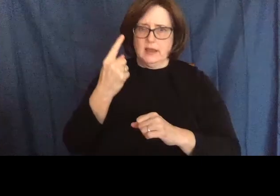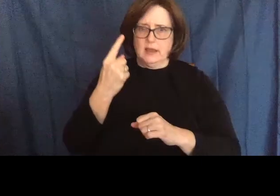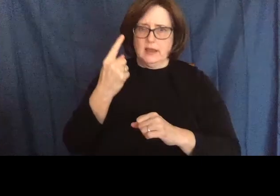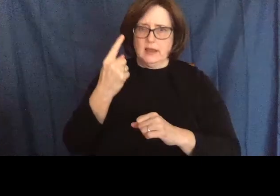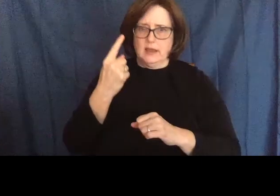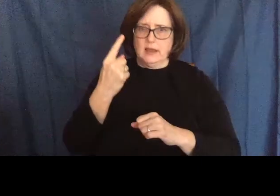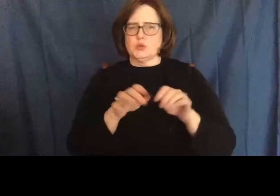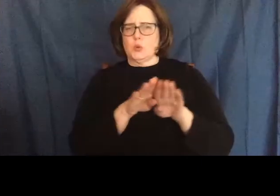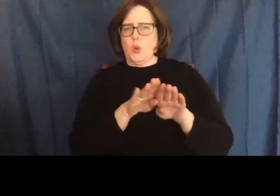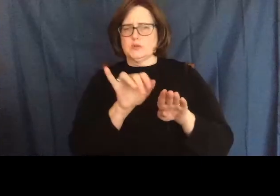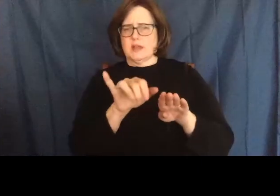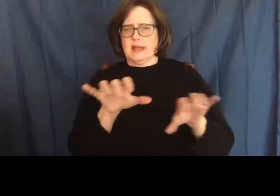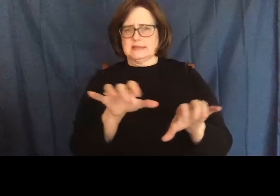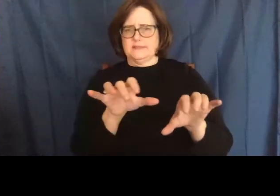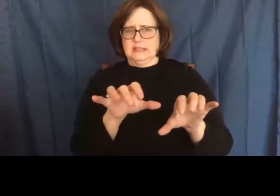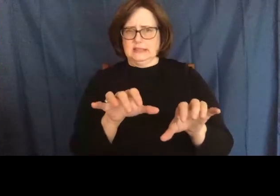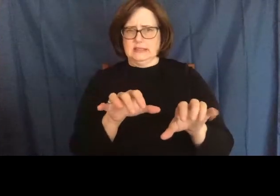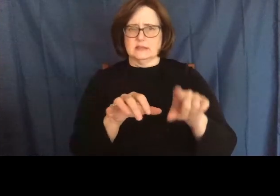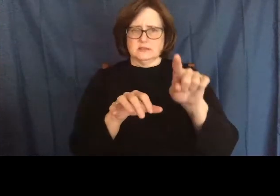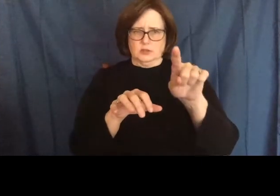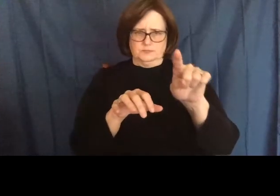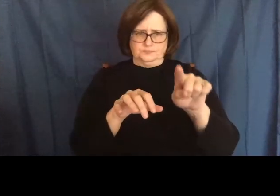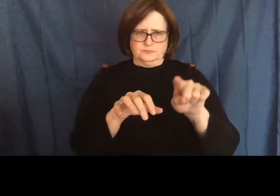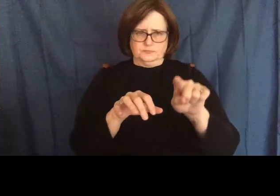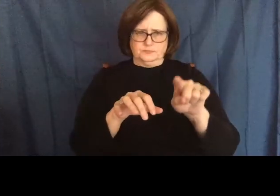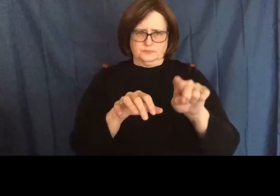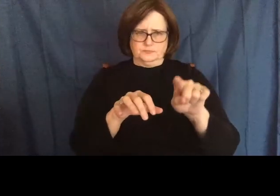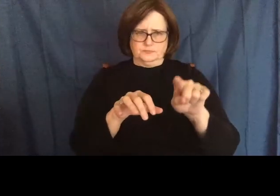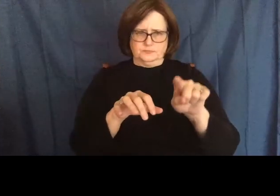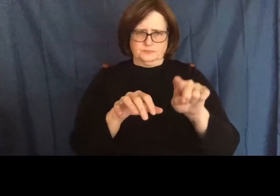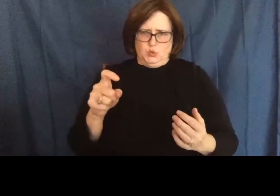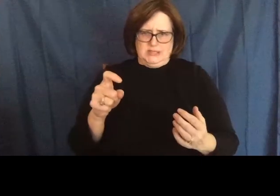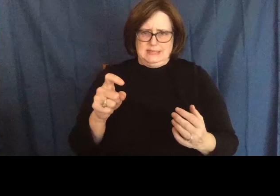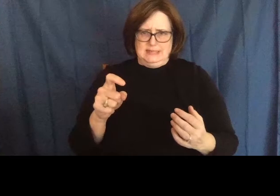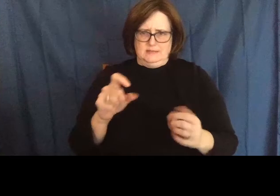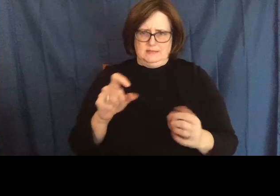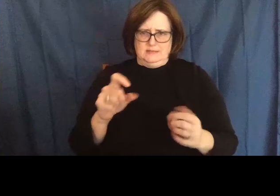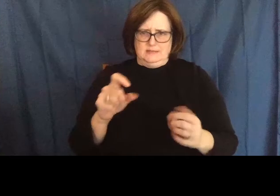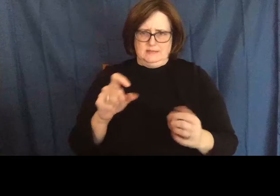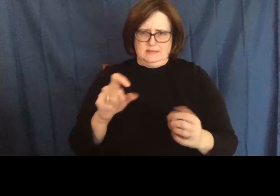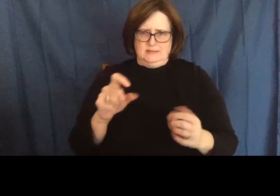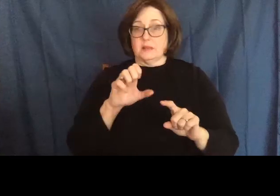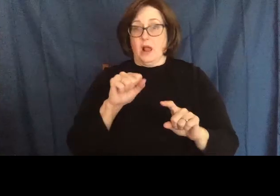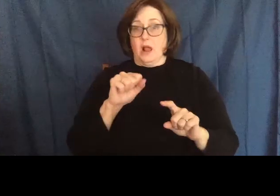I mentioned, here are all those other supplies that you need to do this lesson. So CodeJumper is a